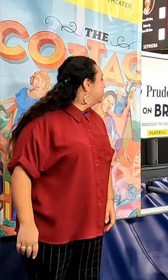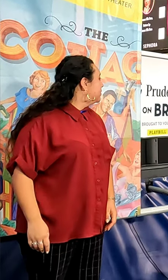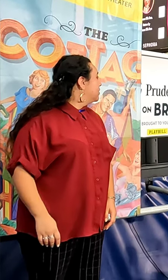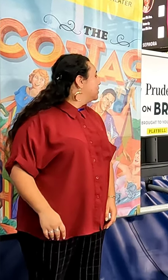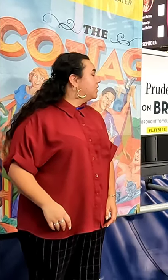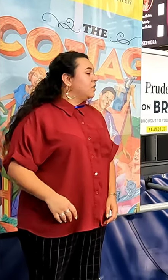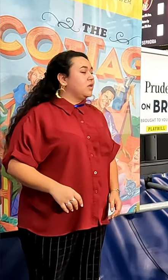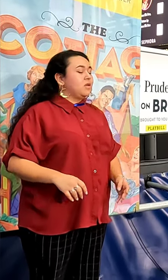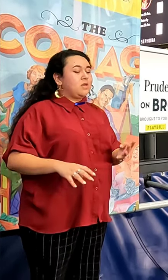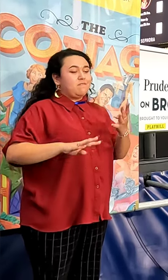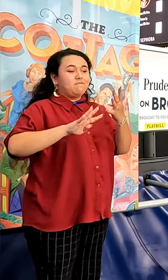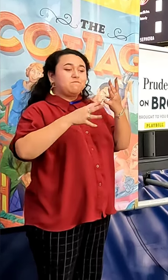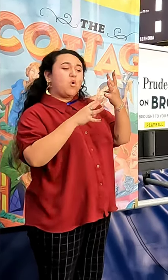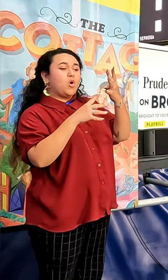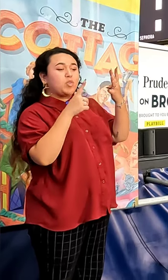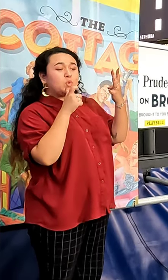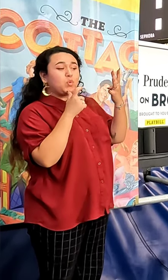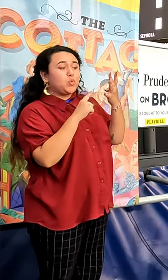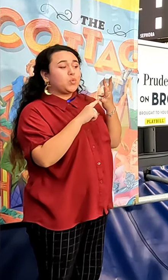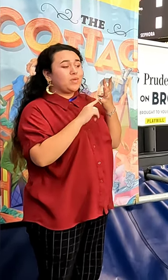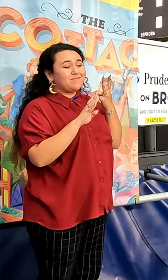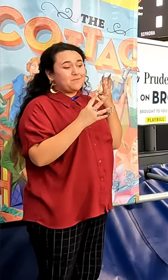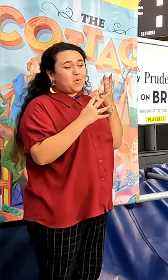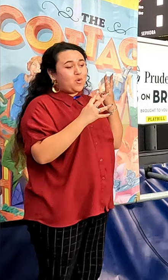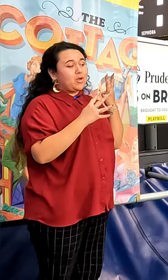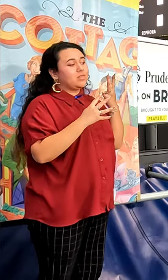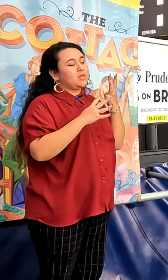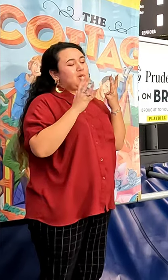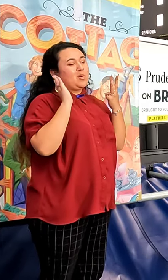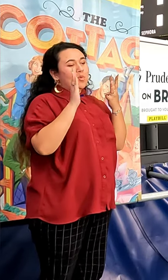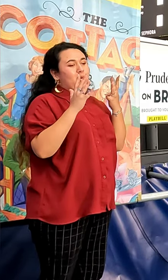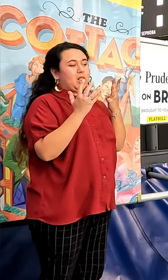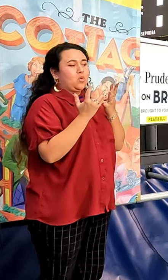Our fourth runner-up, who will,